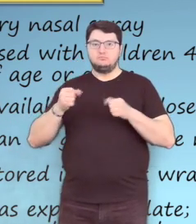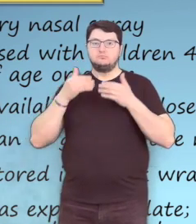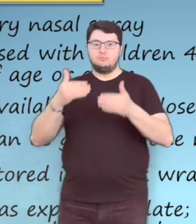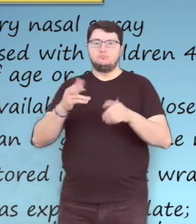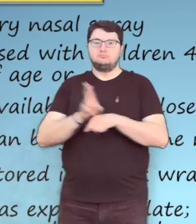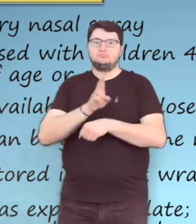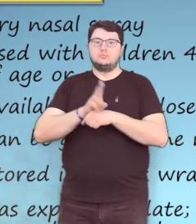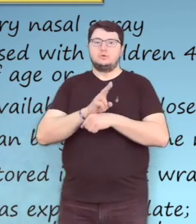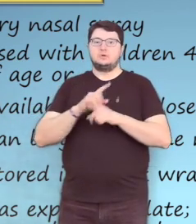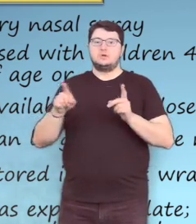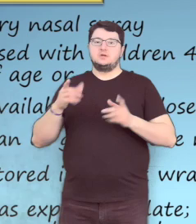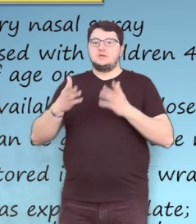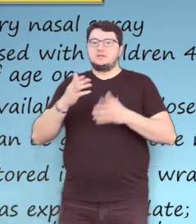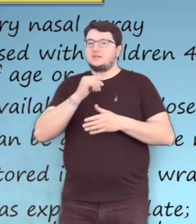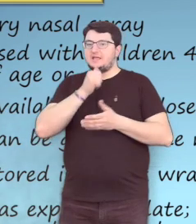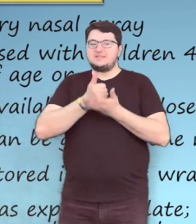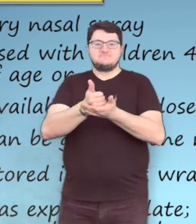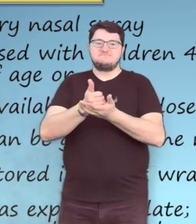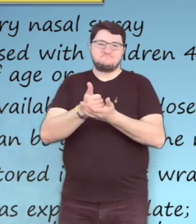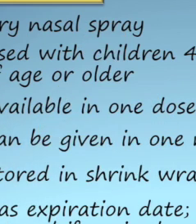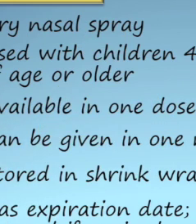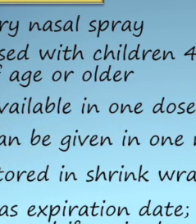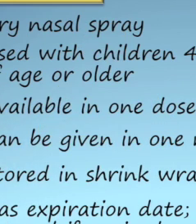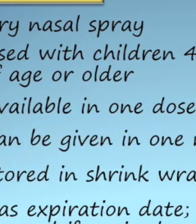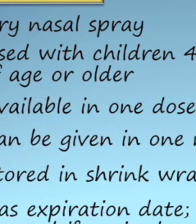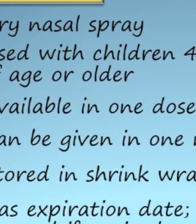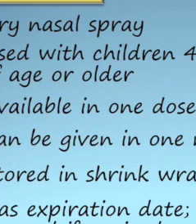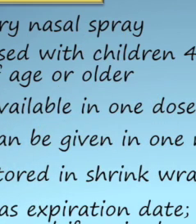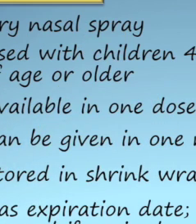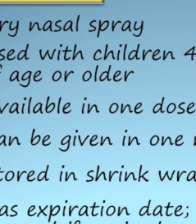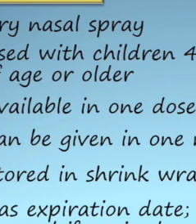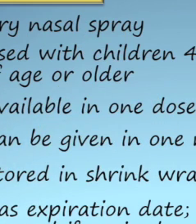expired Faximi but it may not be as effective.